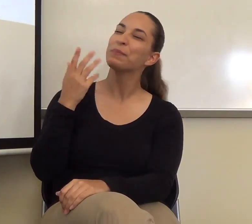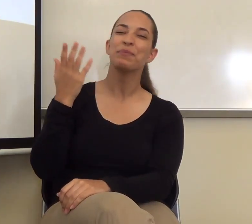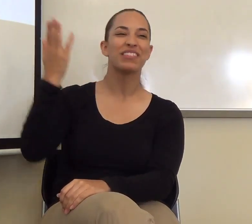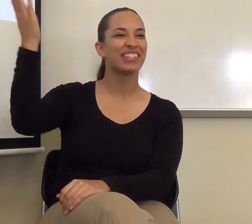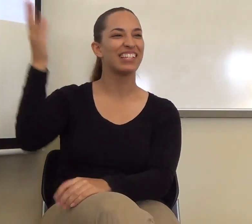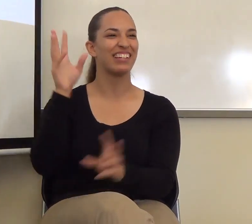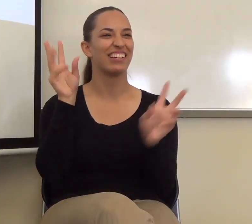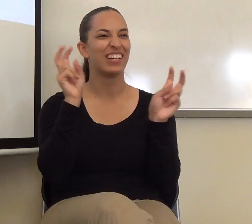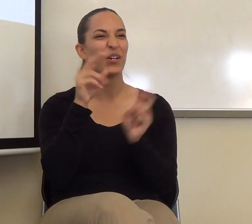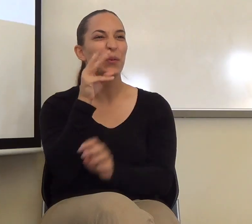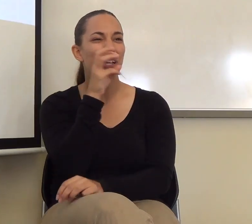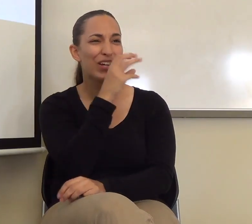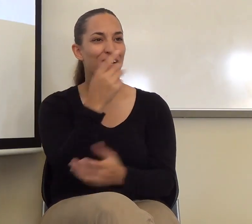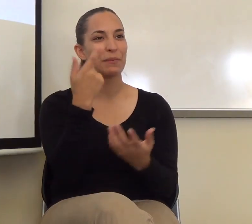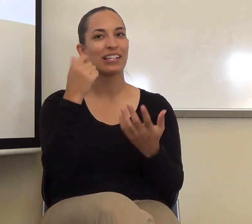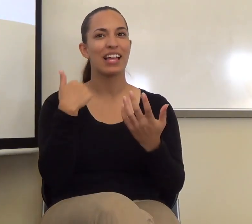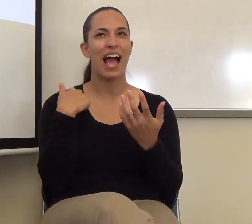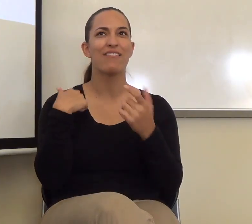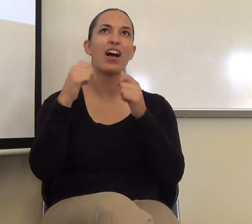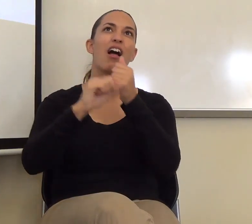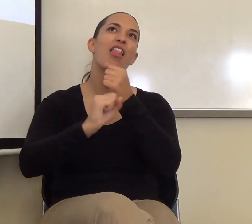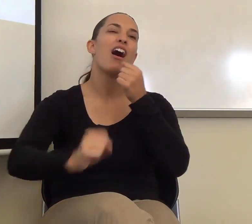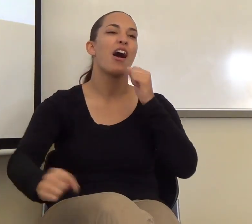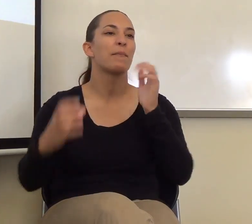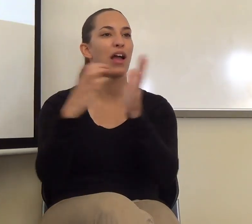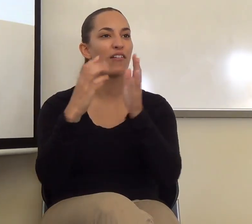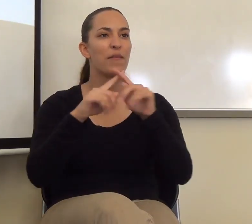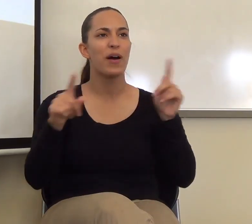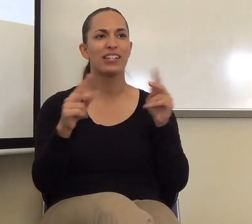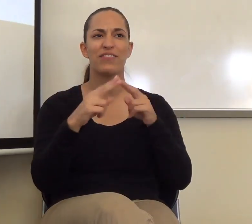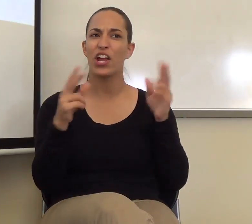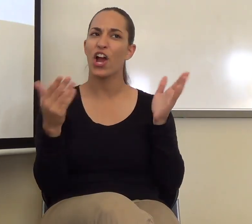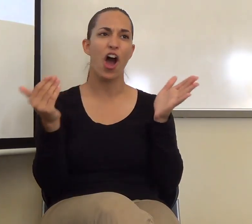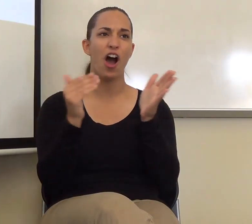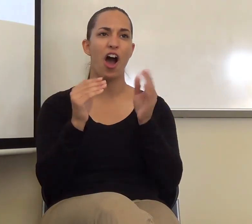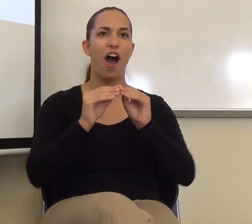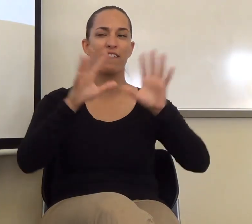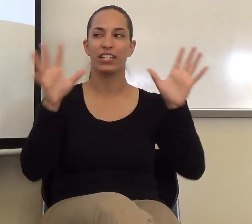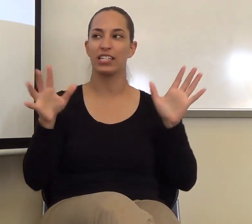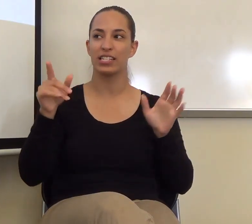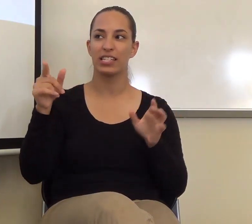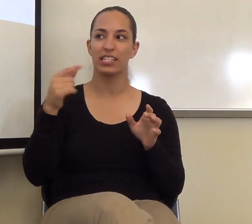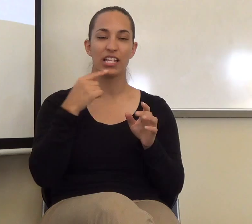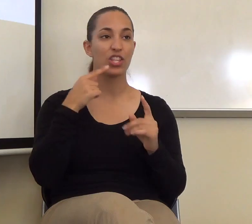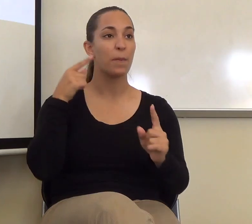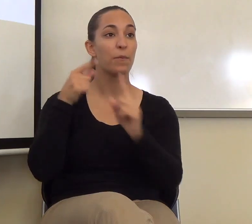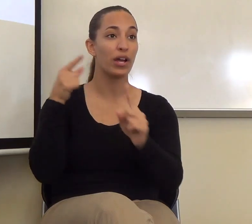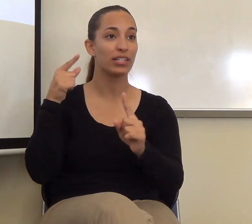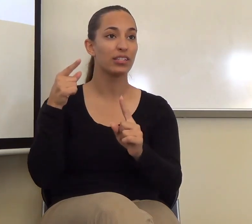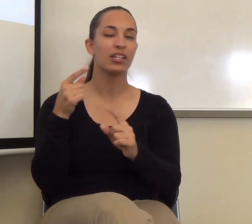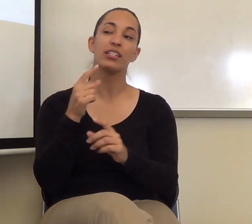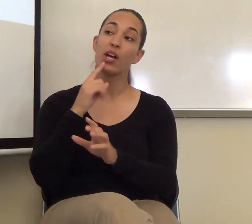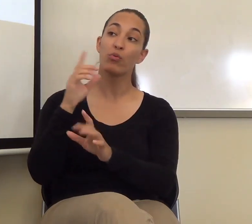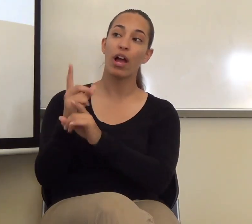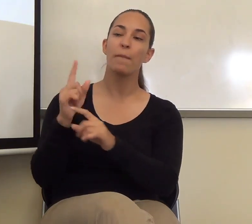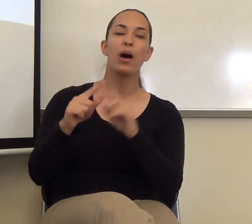it's a very obvious restatement clue back there. Point. Okay, but what's the restatement clue?